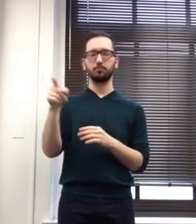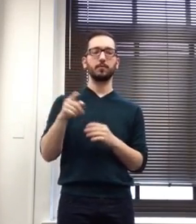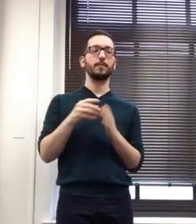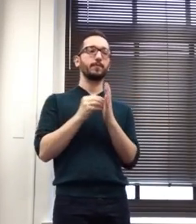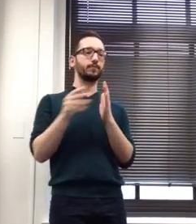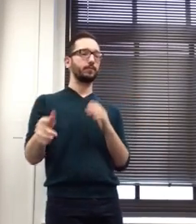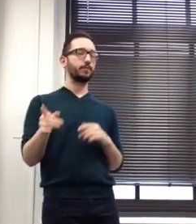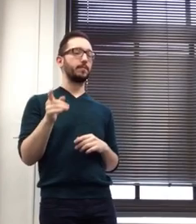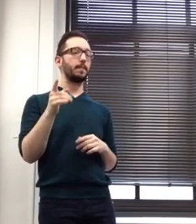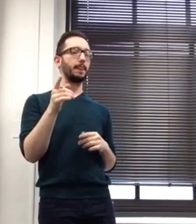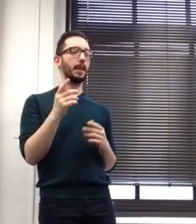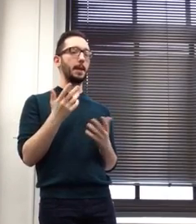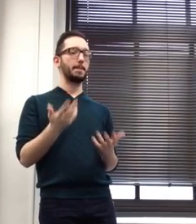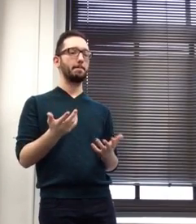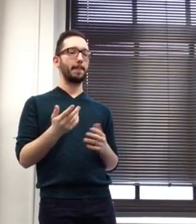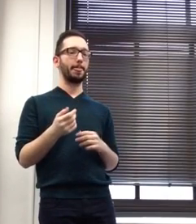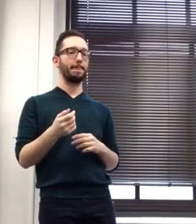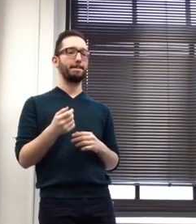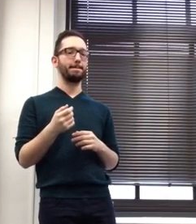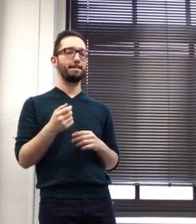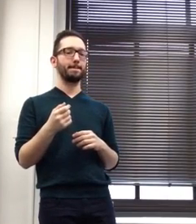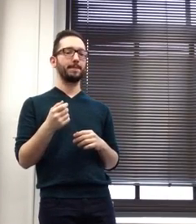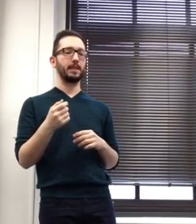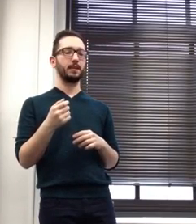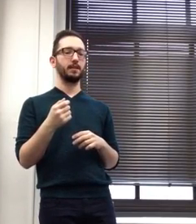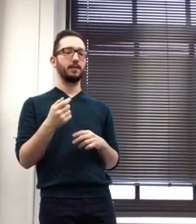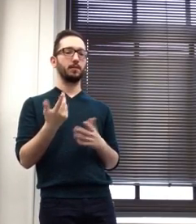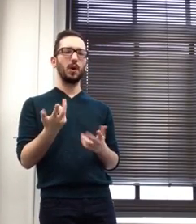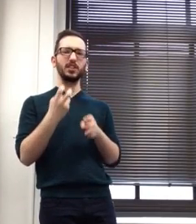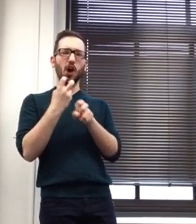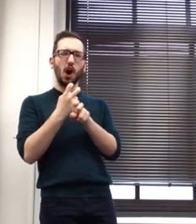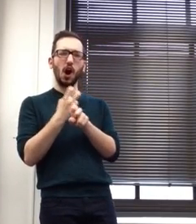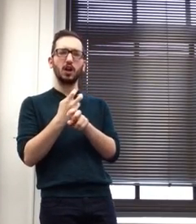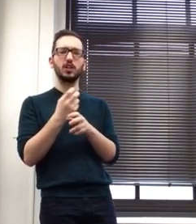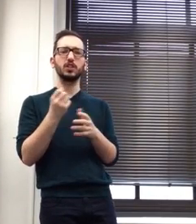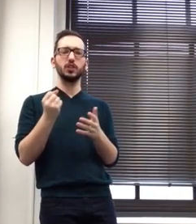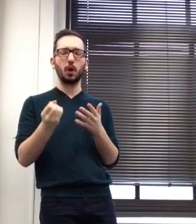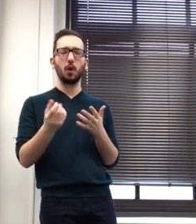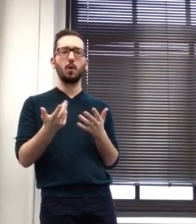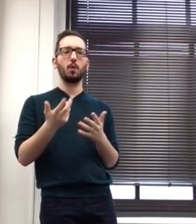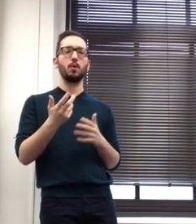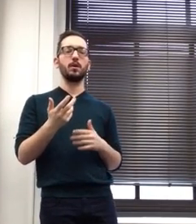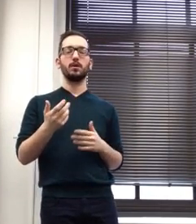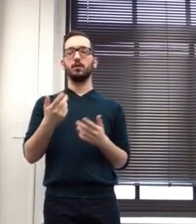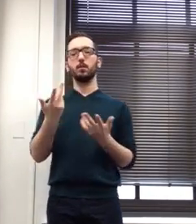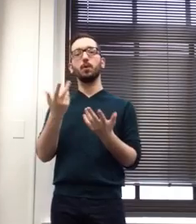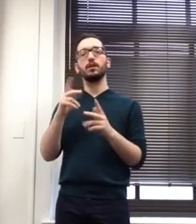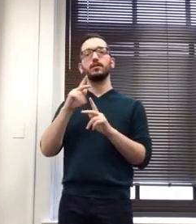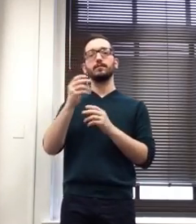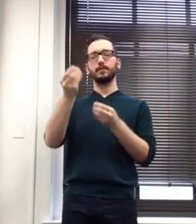by, because it's hard. Okay, give me an example of an organ that's protected by the skeletal system. Go ahead, name